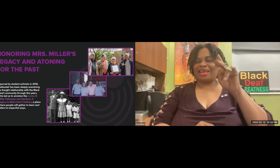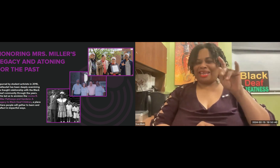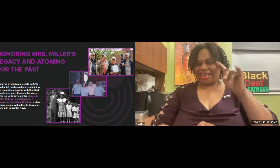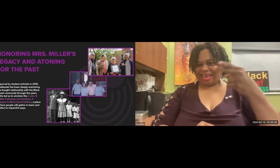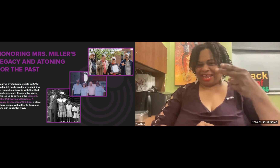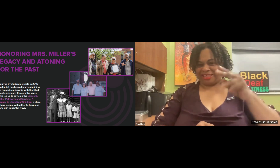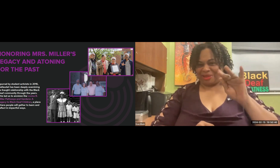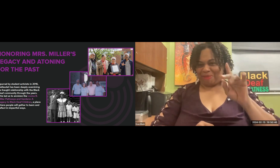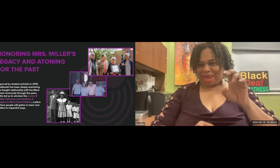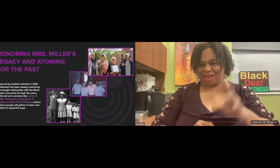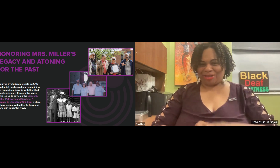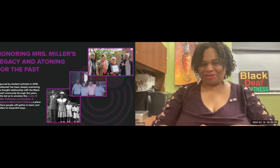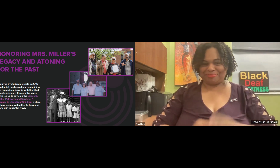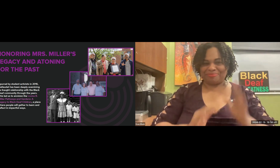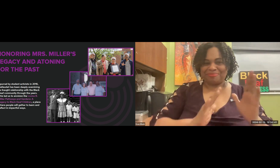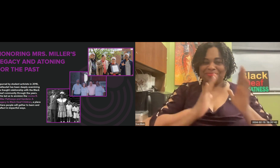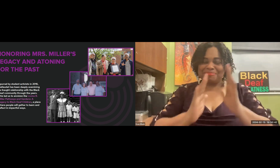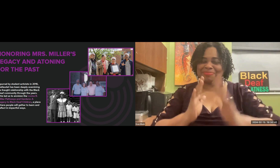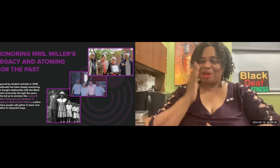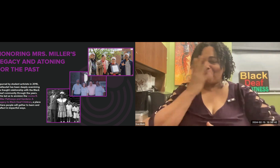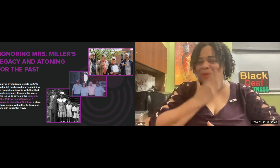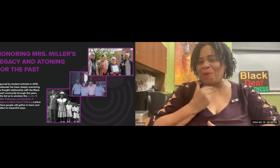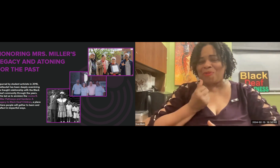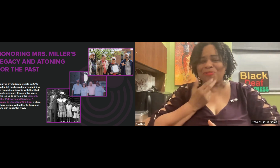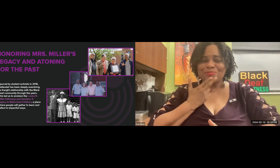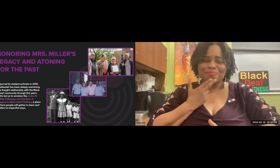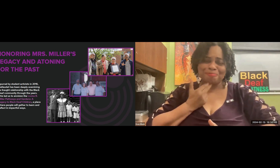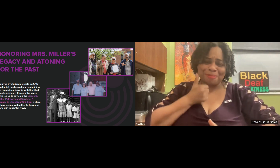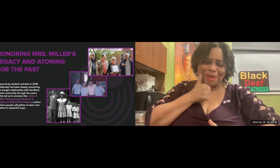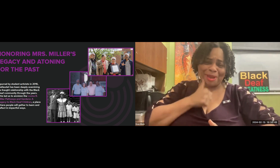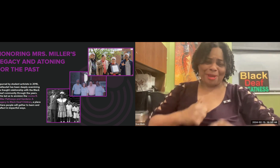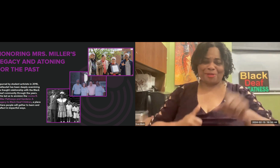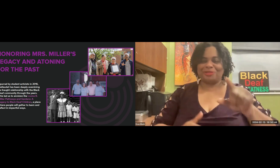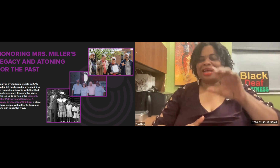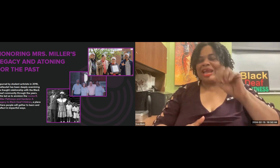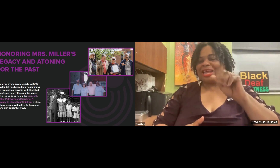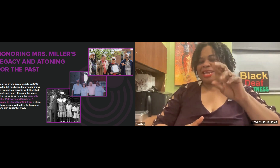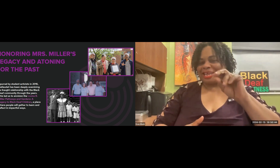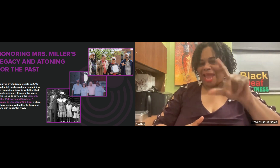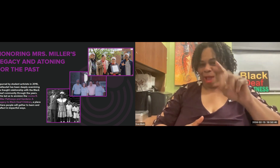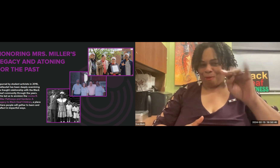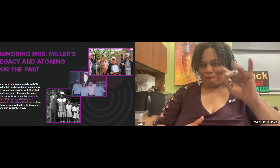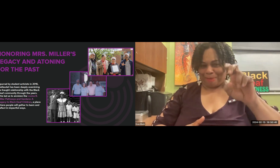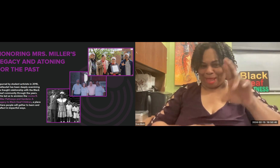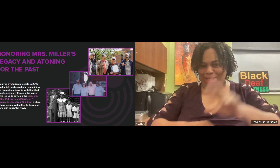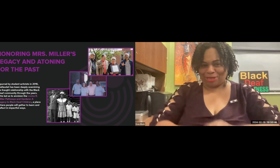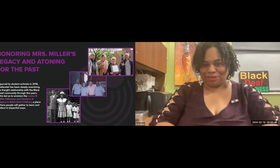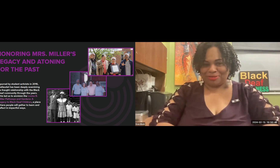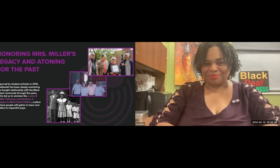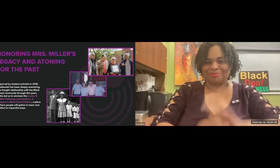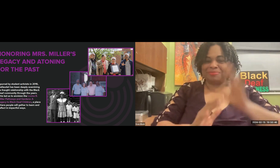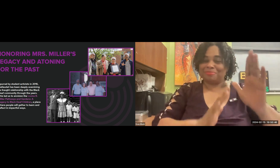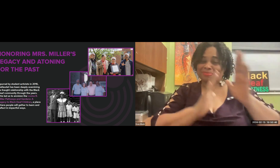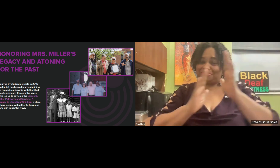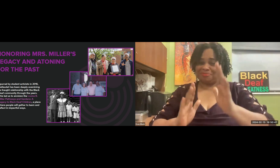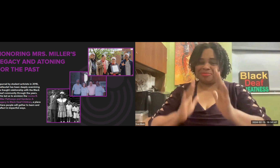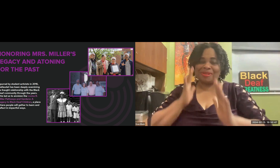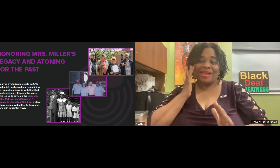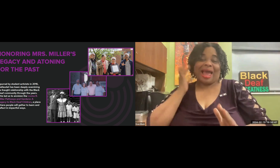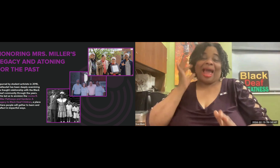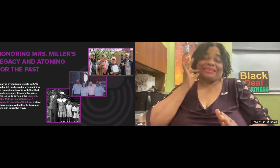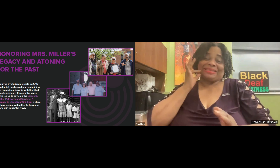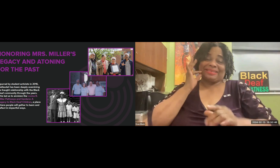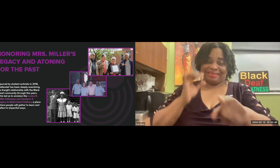the children pictured here. The tallest son is Kenneth. And then, of course, he has his beautiful sister,